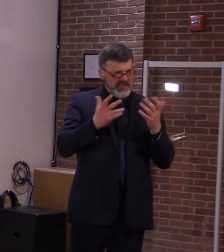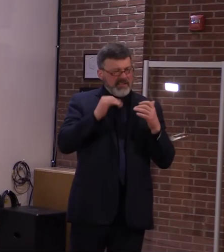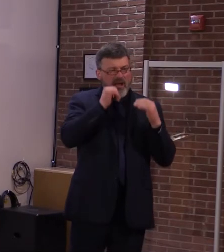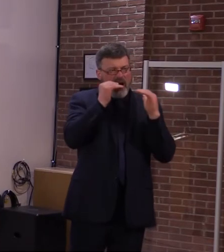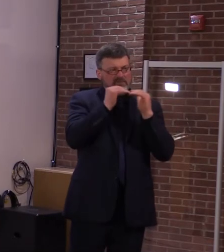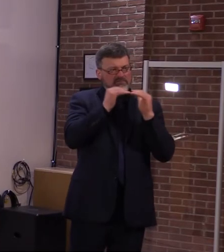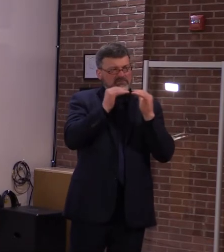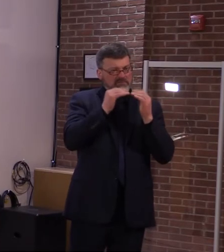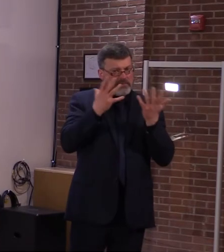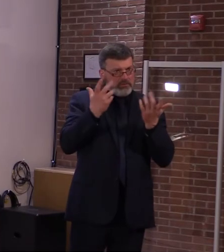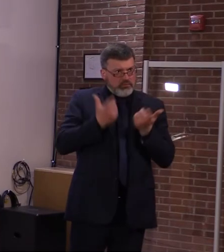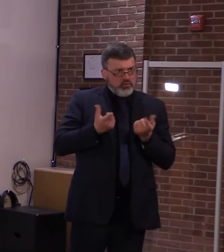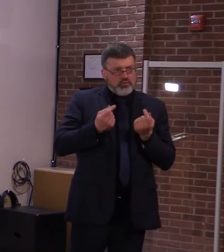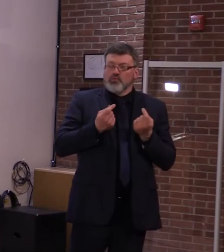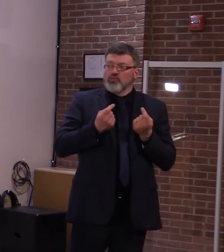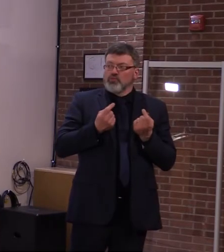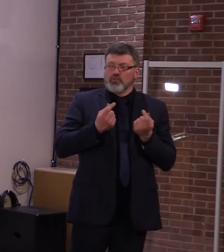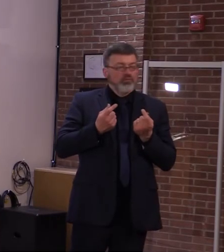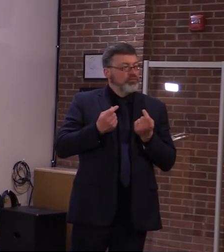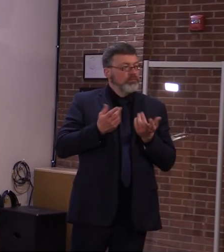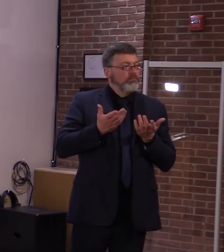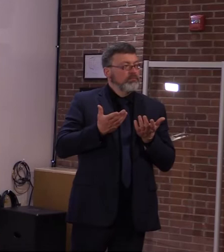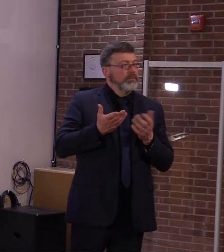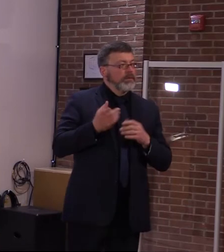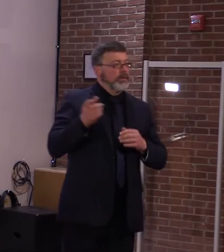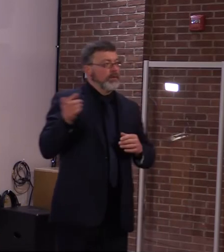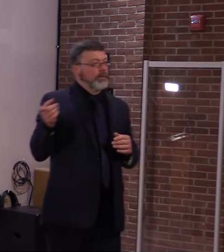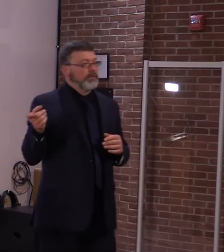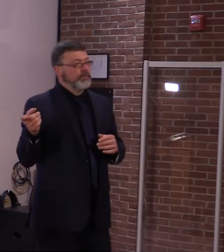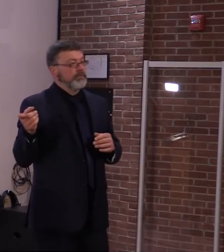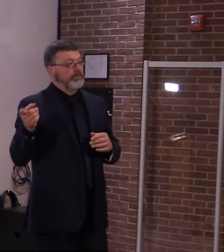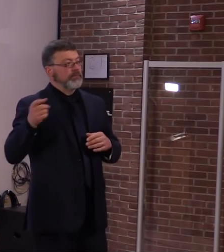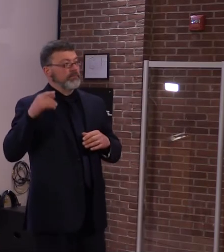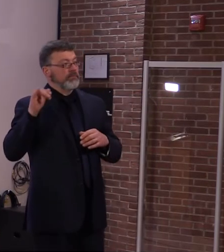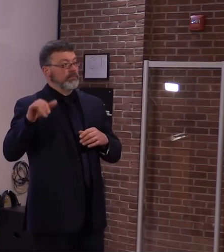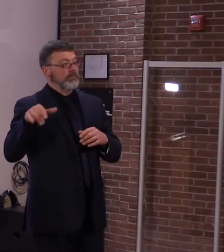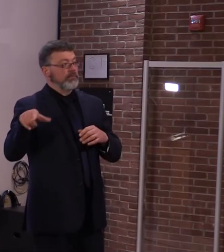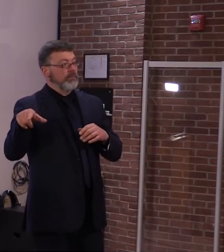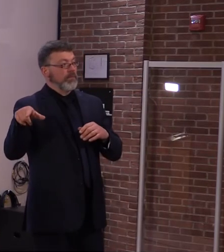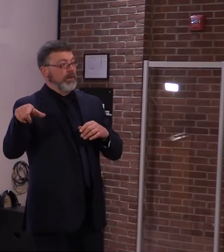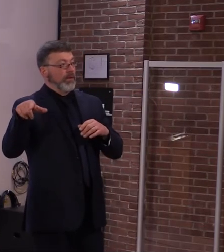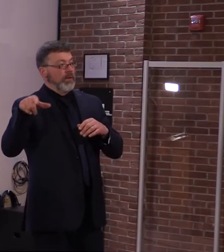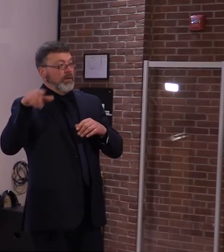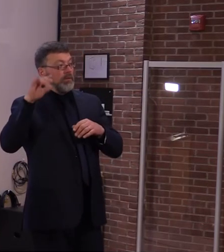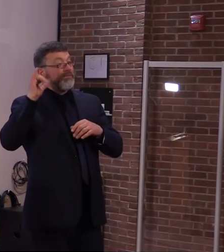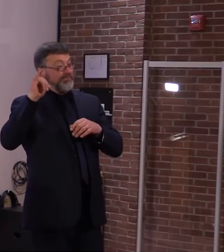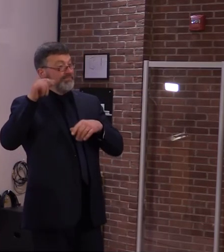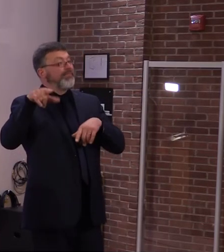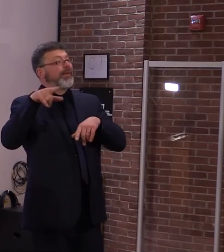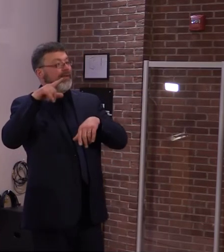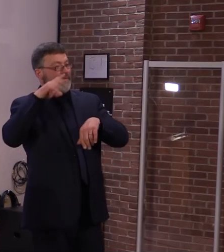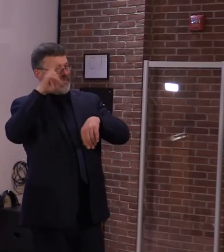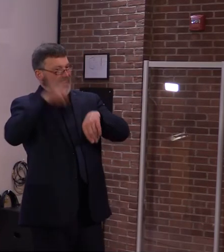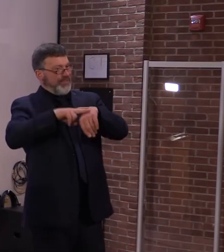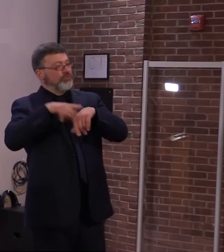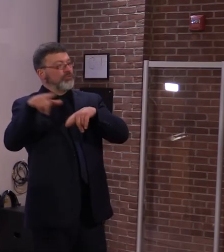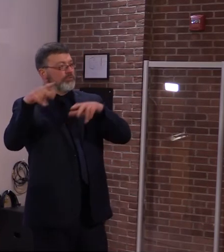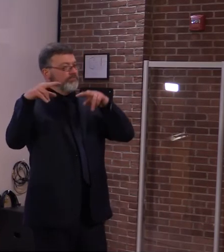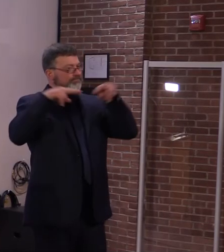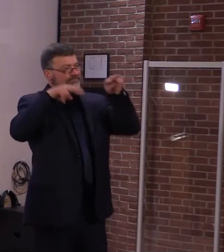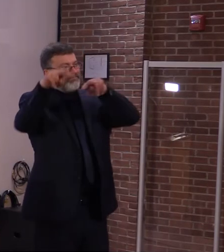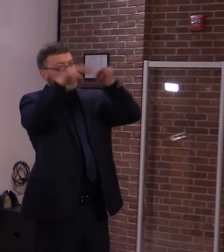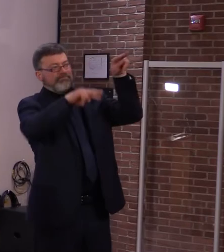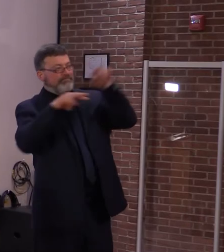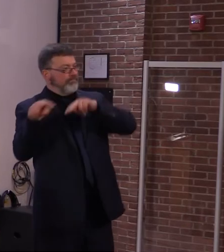not only at UVM, but national level researchers. So I think the study is exceptionally well done. But again, it's a